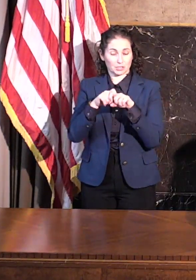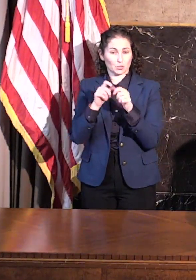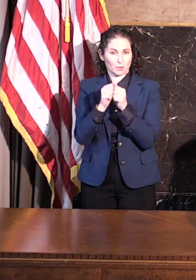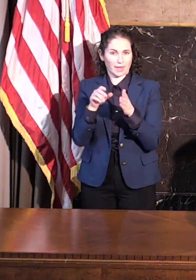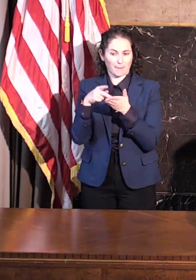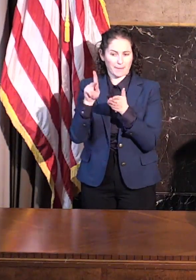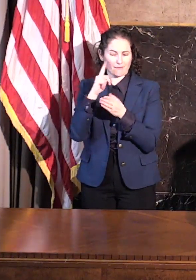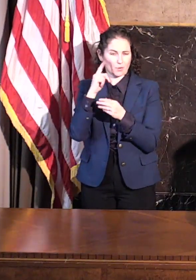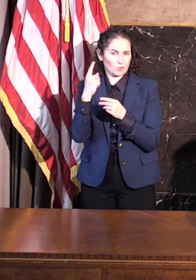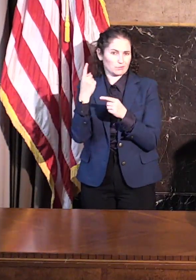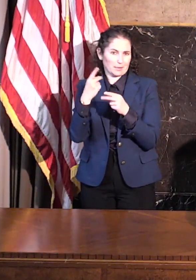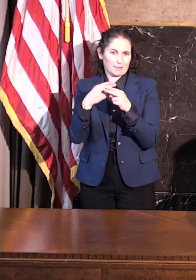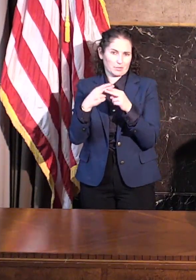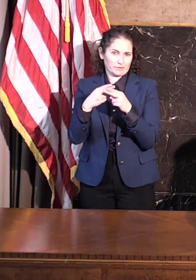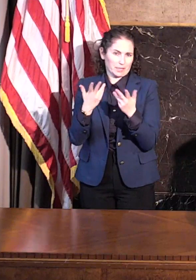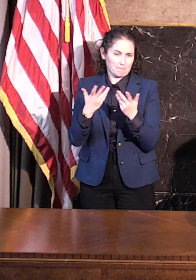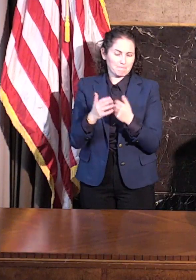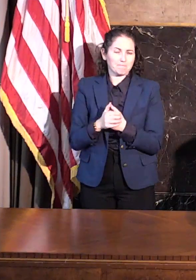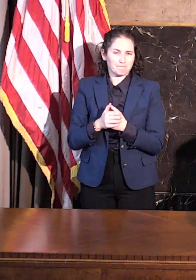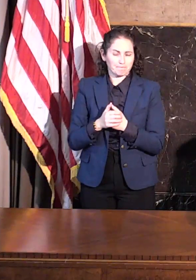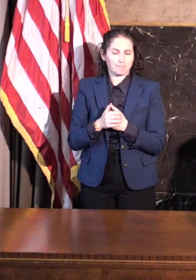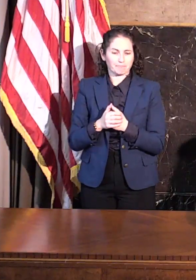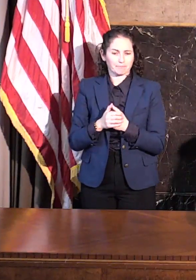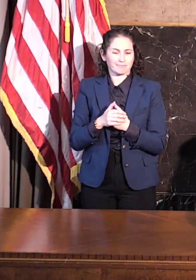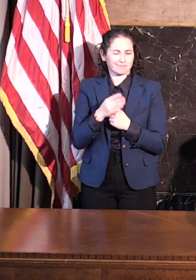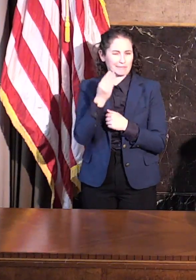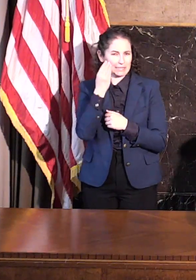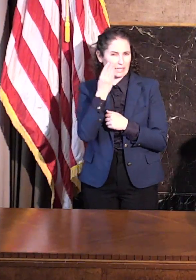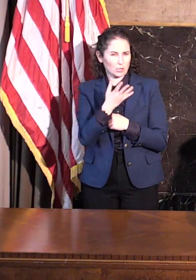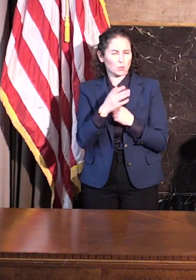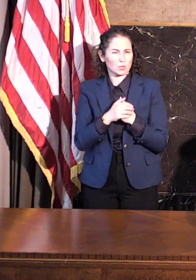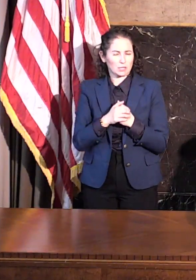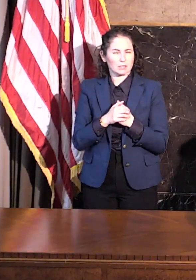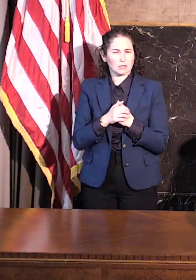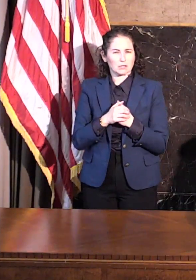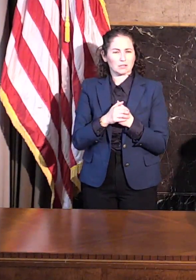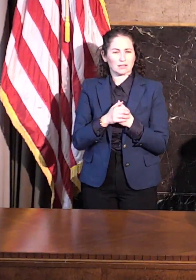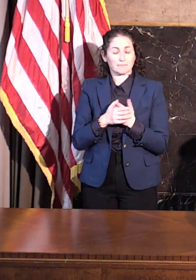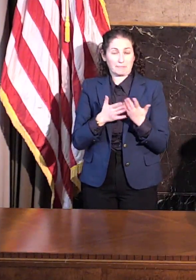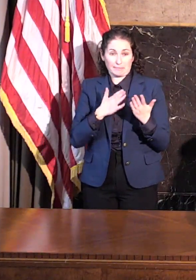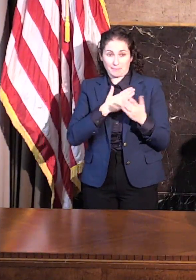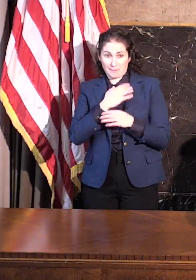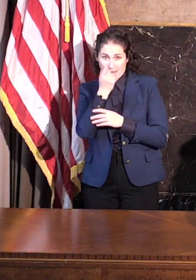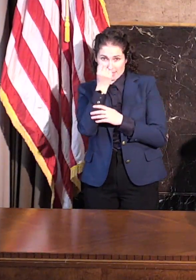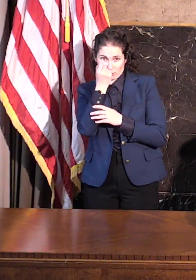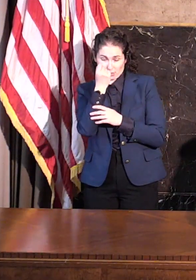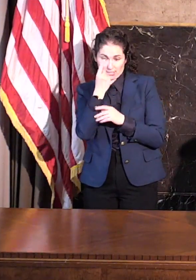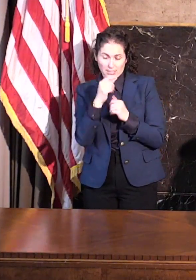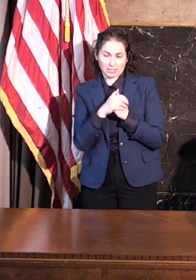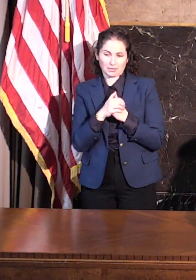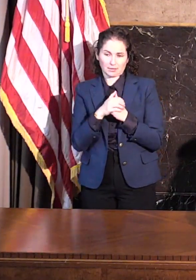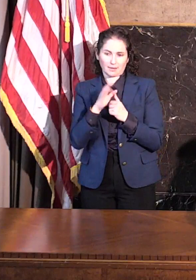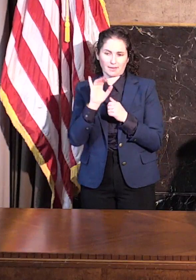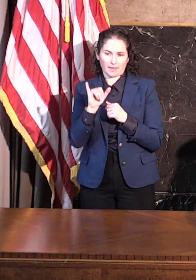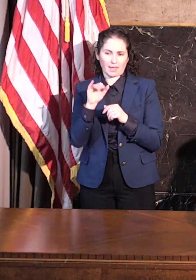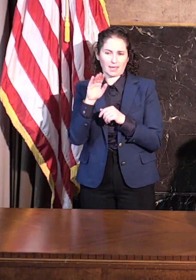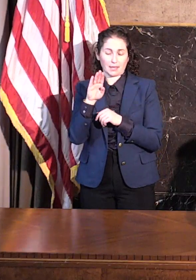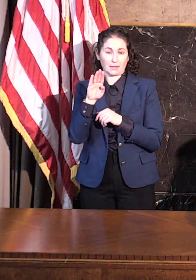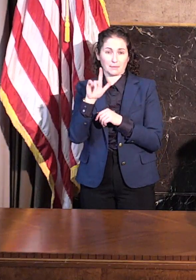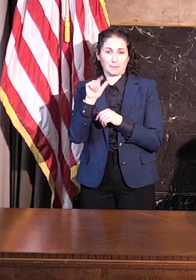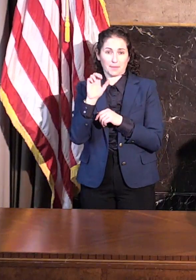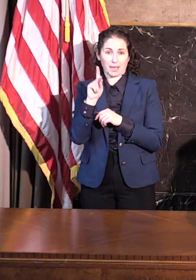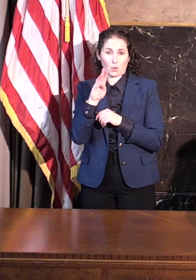report concluded that only 3 board members knew, and for some reason they thought it was appropriate to keep it a secret